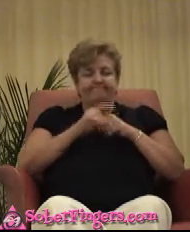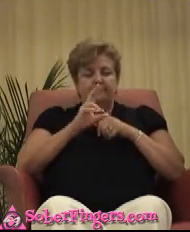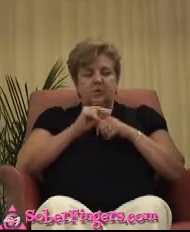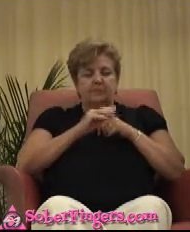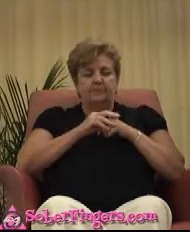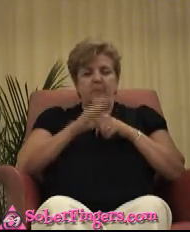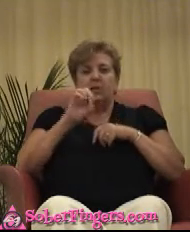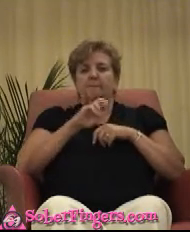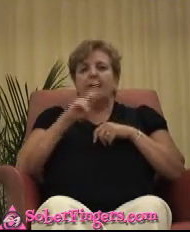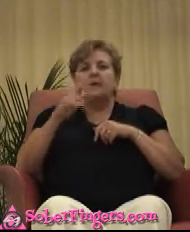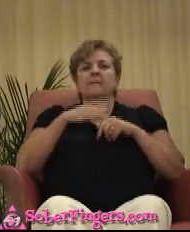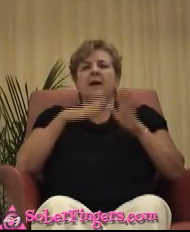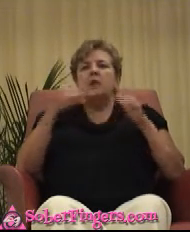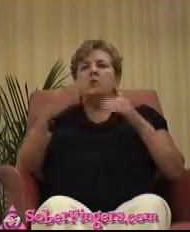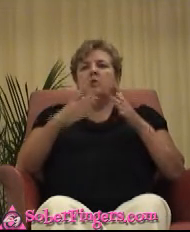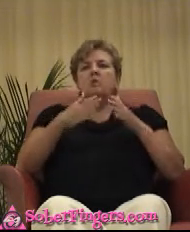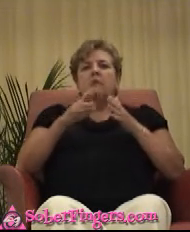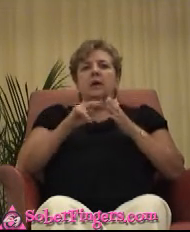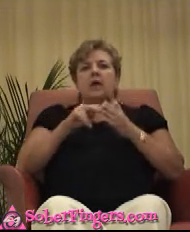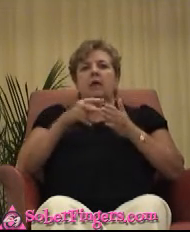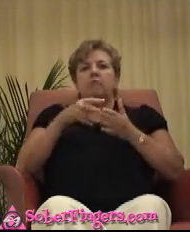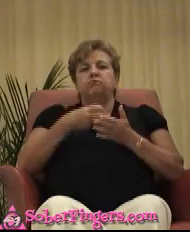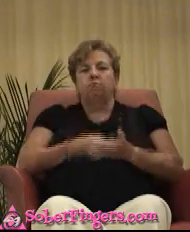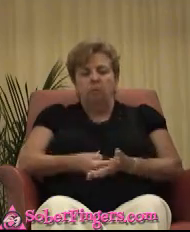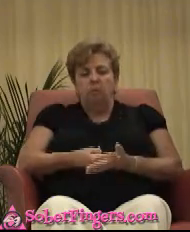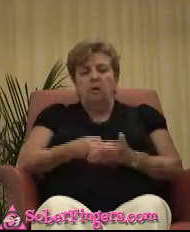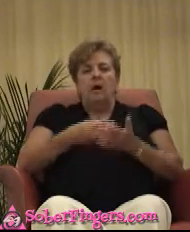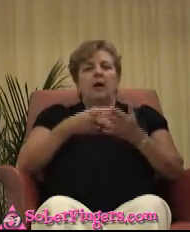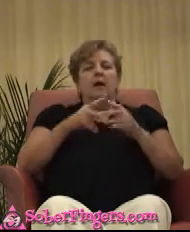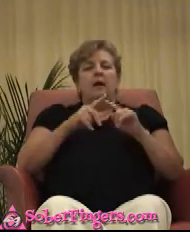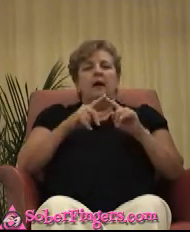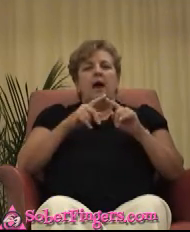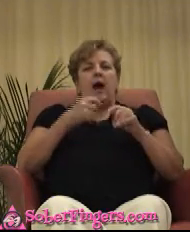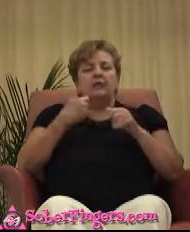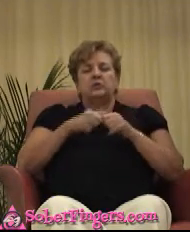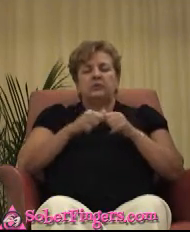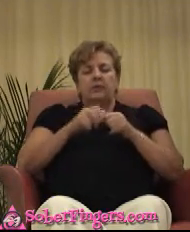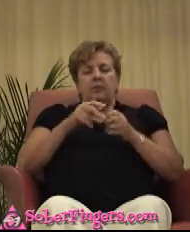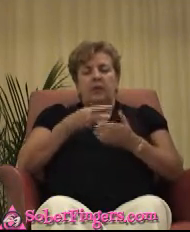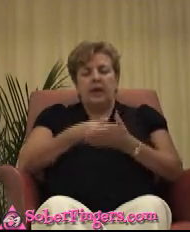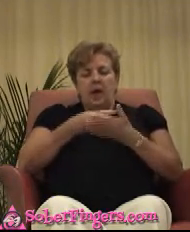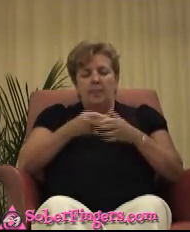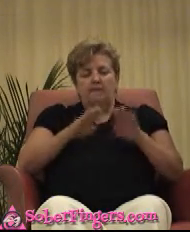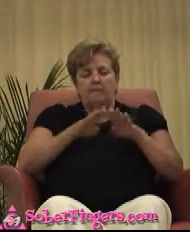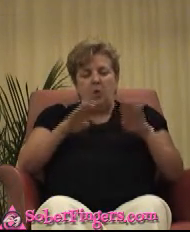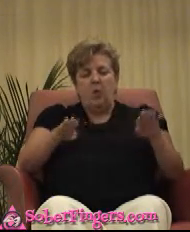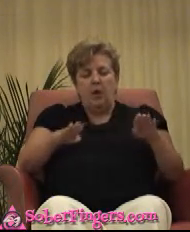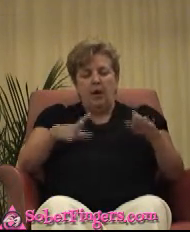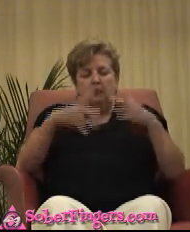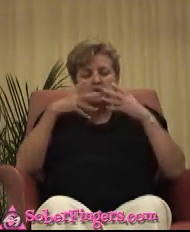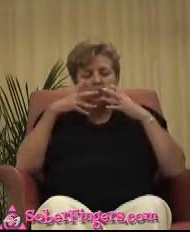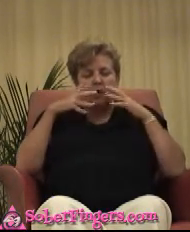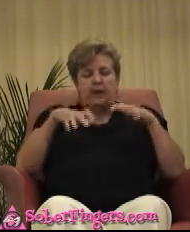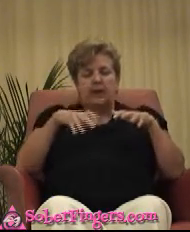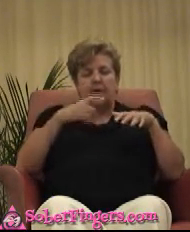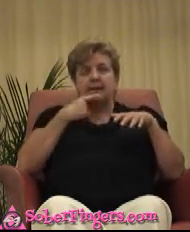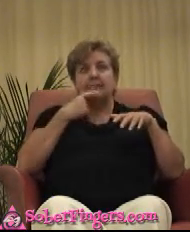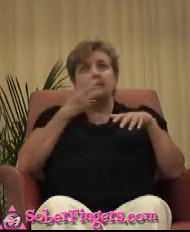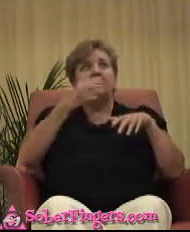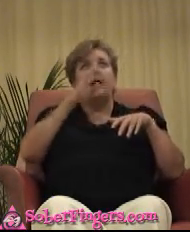I don't remember the actual fall. The only thing I remember is lying on the carpet, I was crying one more time. And I said, God, I can't do this anymore. So